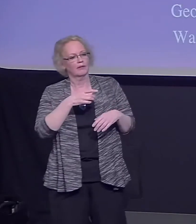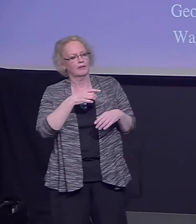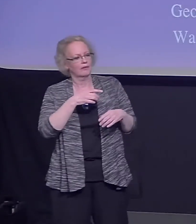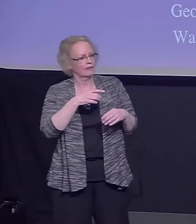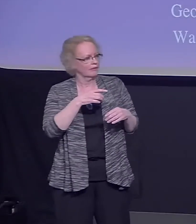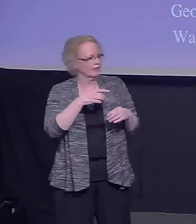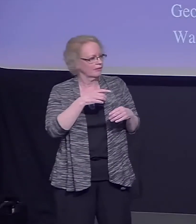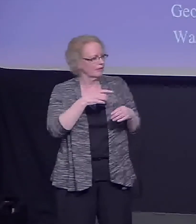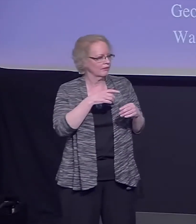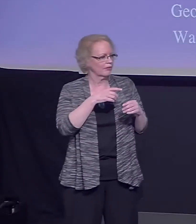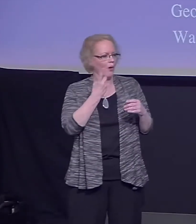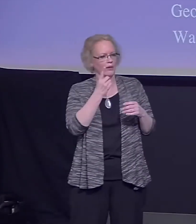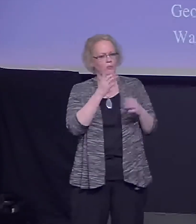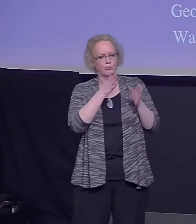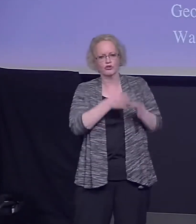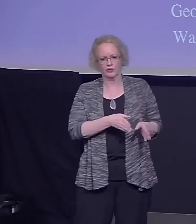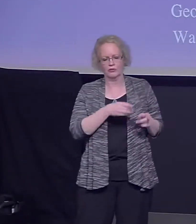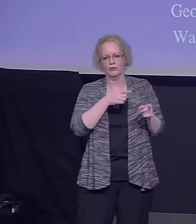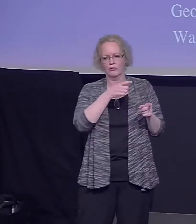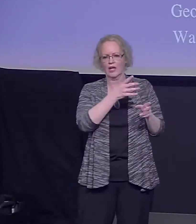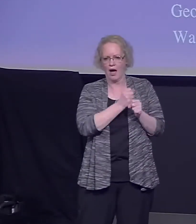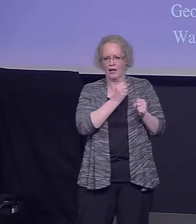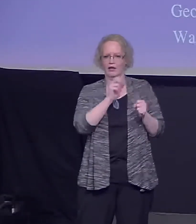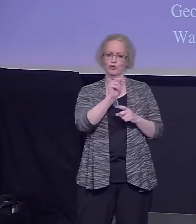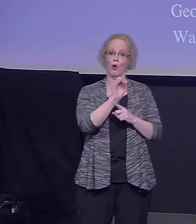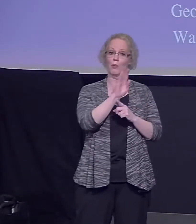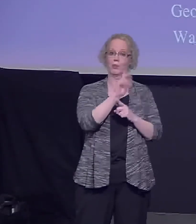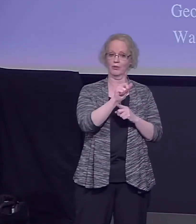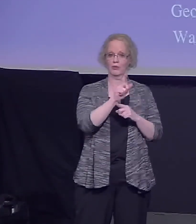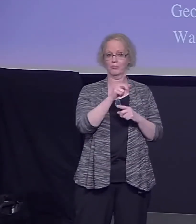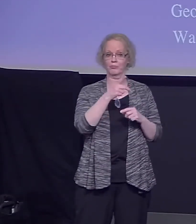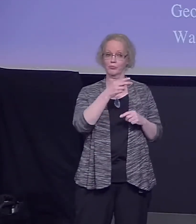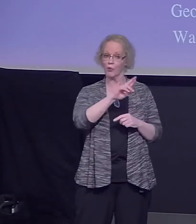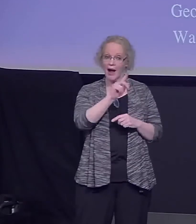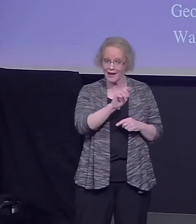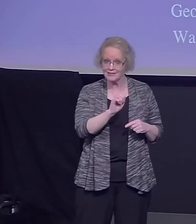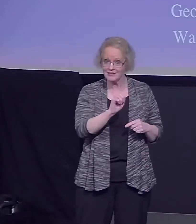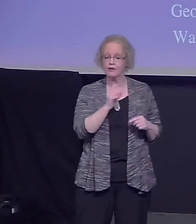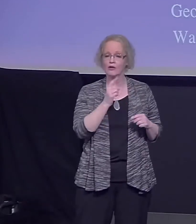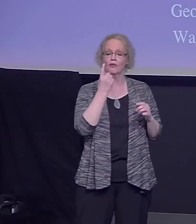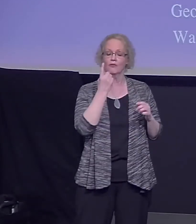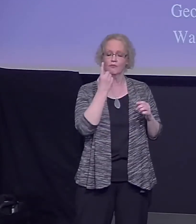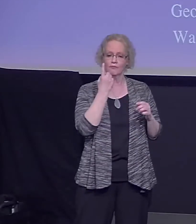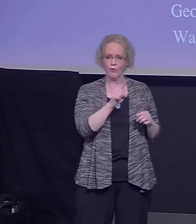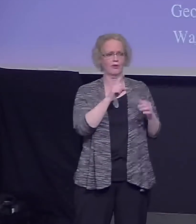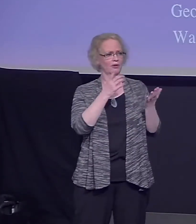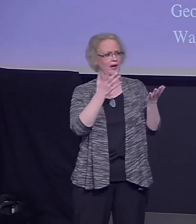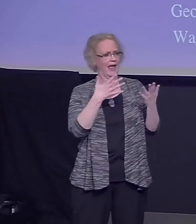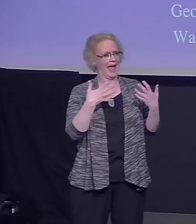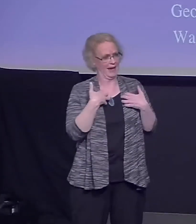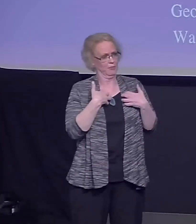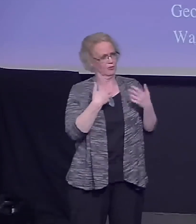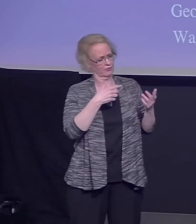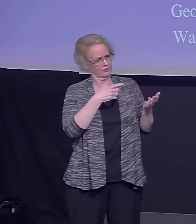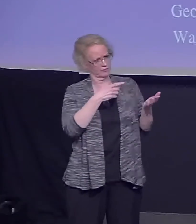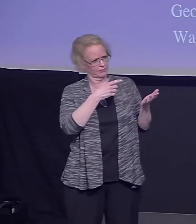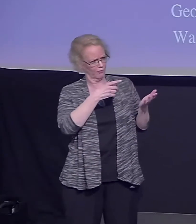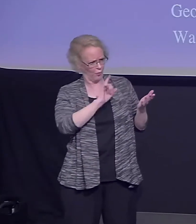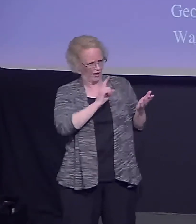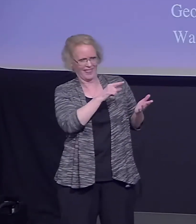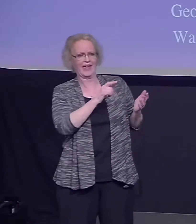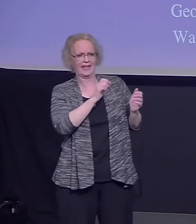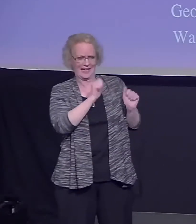Nobel Prize for, various communication systems that exist in a number of animal species, where they